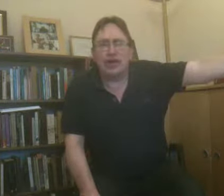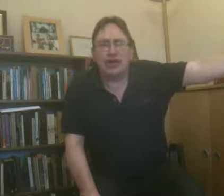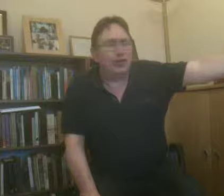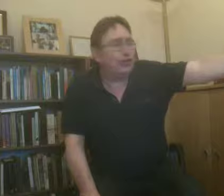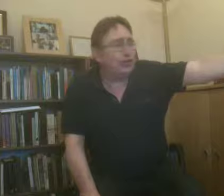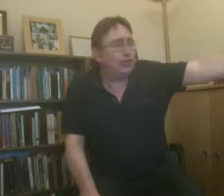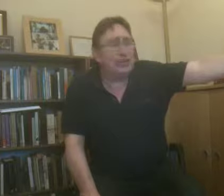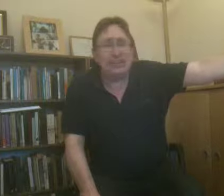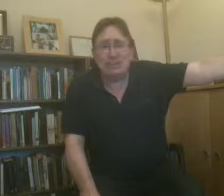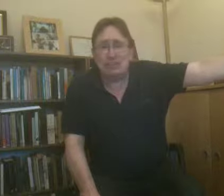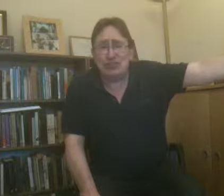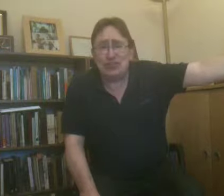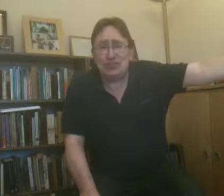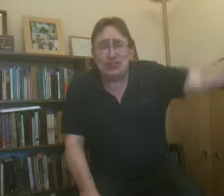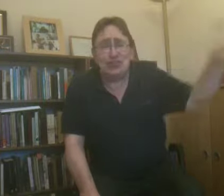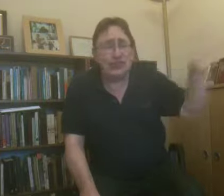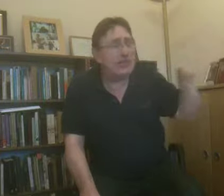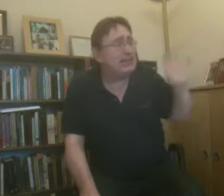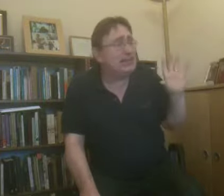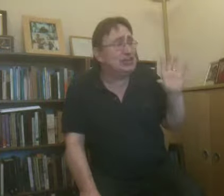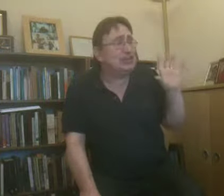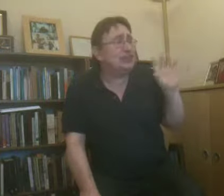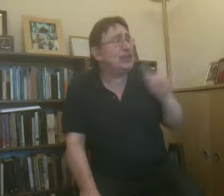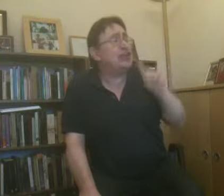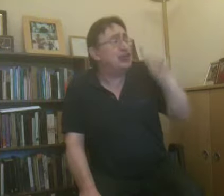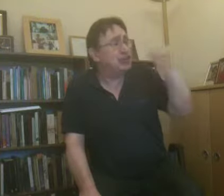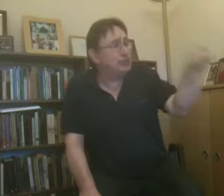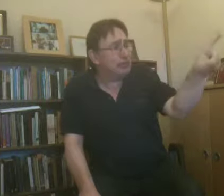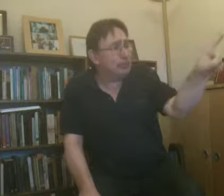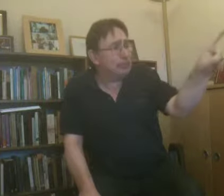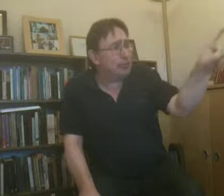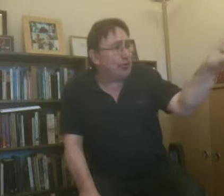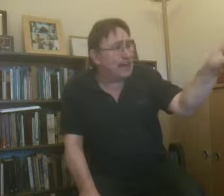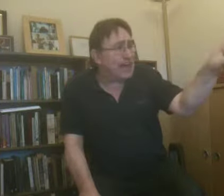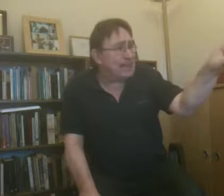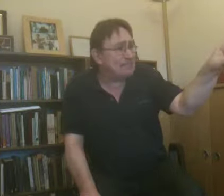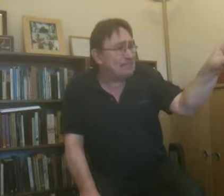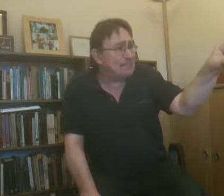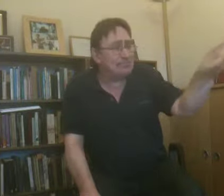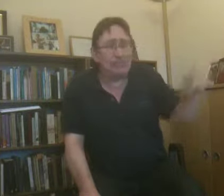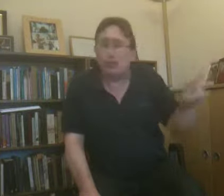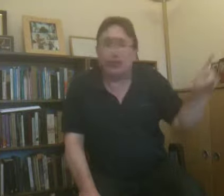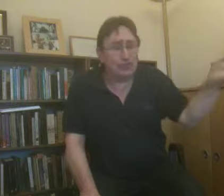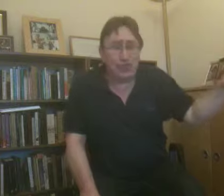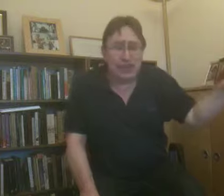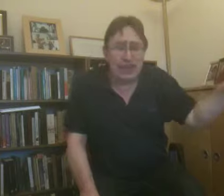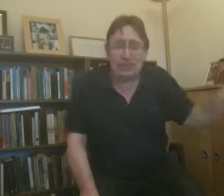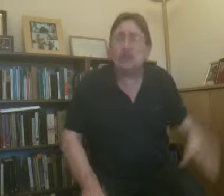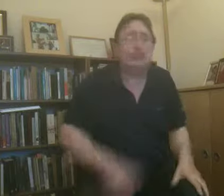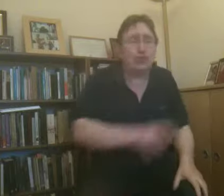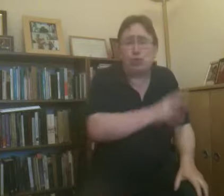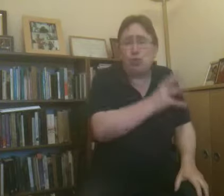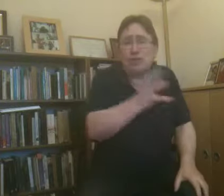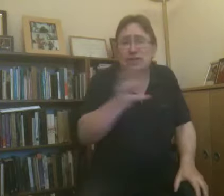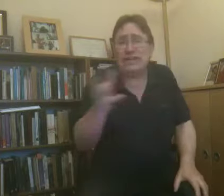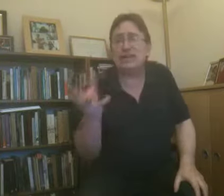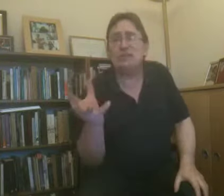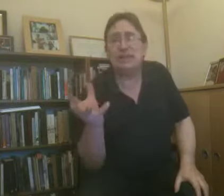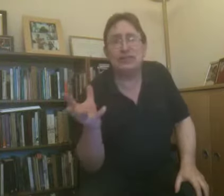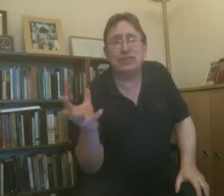called Nicodemus in chapter 3, Jesus said, you must be born again. you've got to start again. To the woman in the middle of the